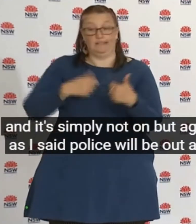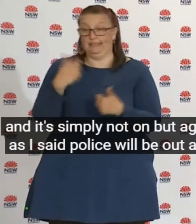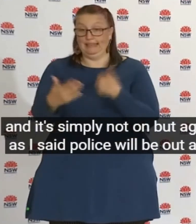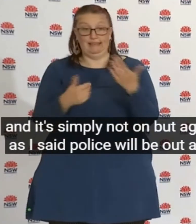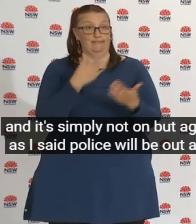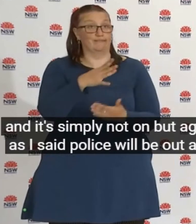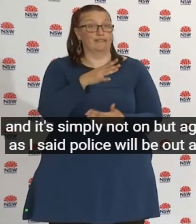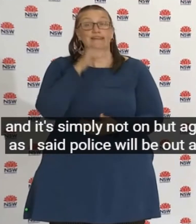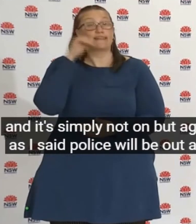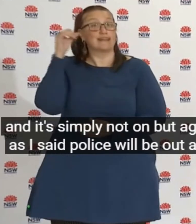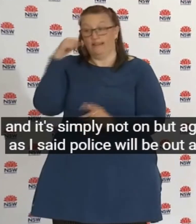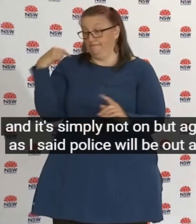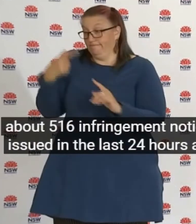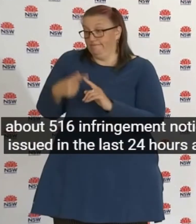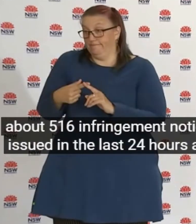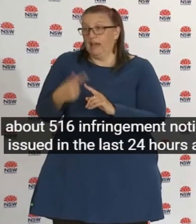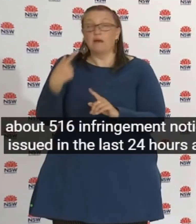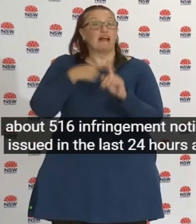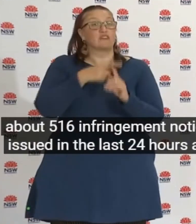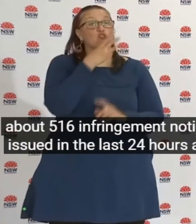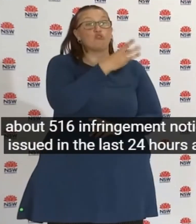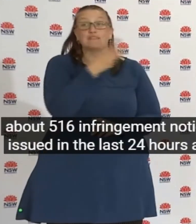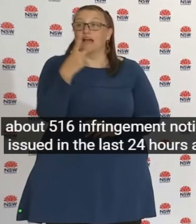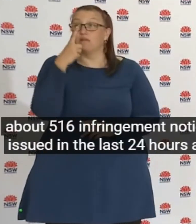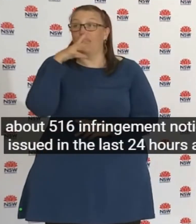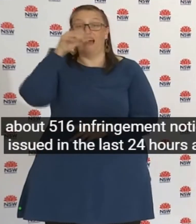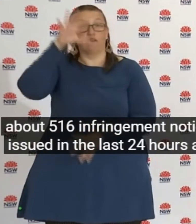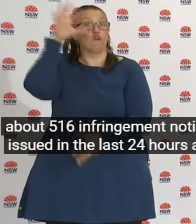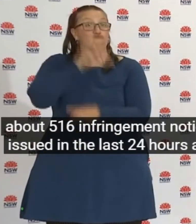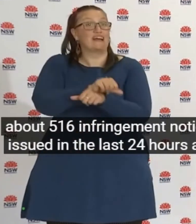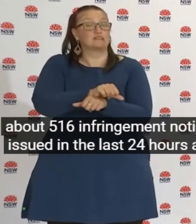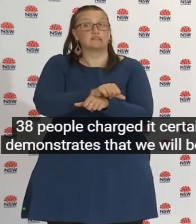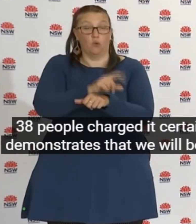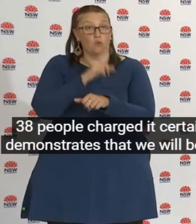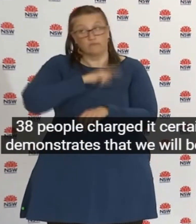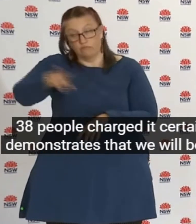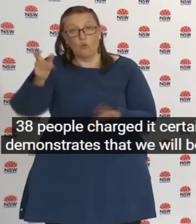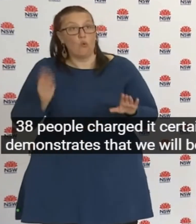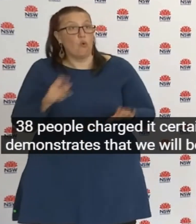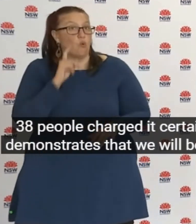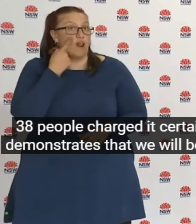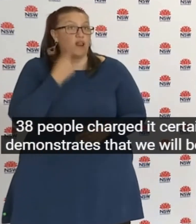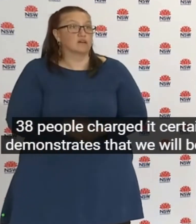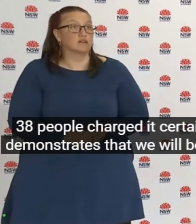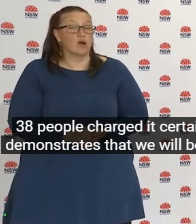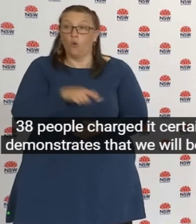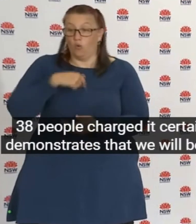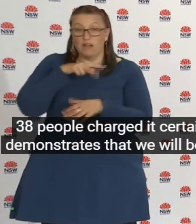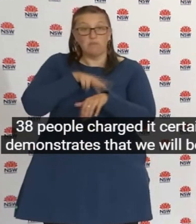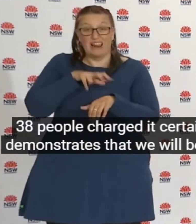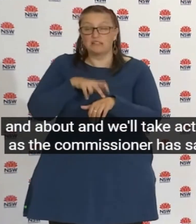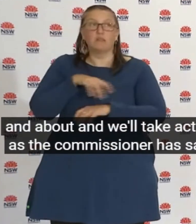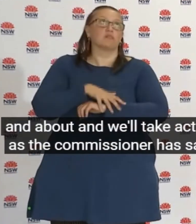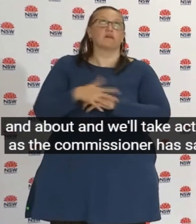38 people charged. It certainly demonstrates that we will be out and about and will take action. As the Commissioner has said this week, our